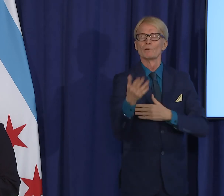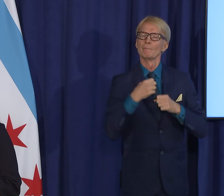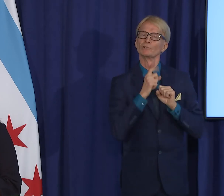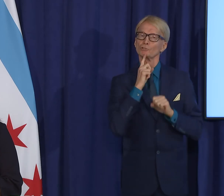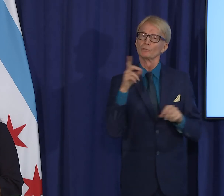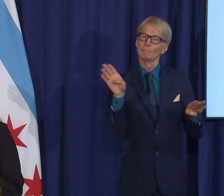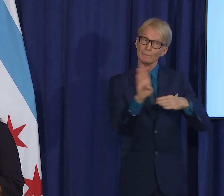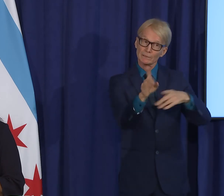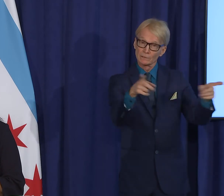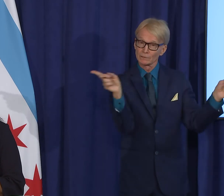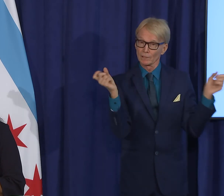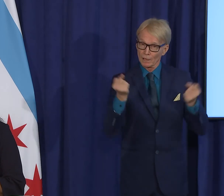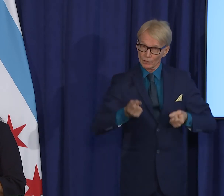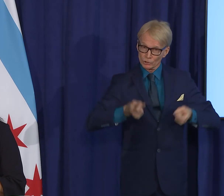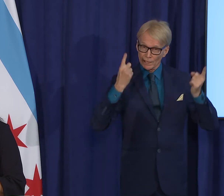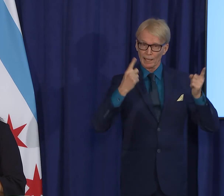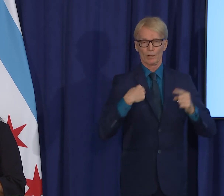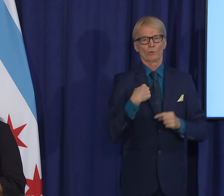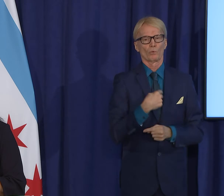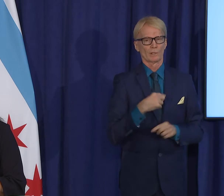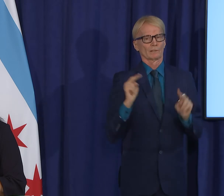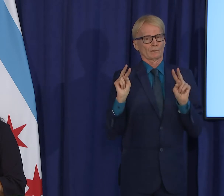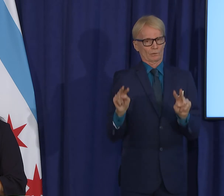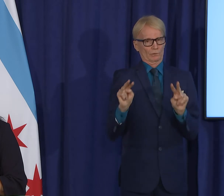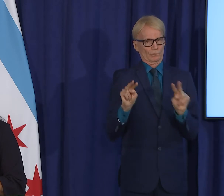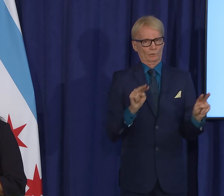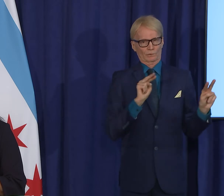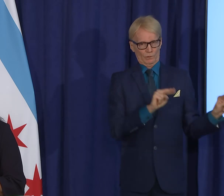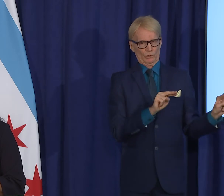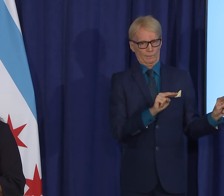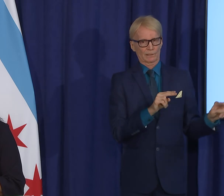understand that we are going to be taking the enforcement